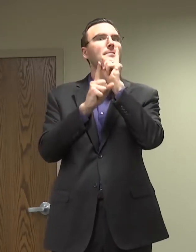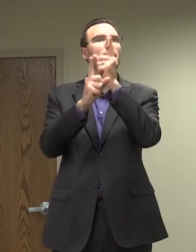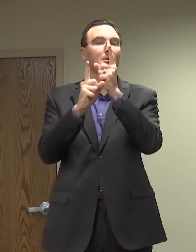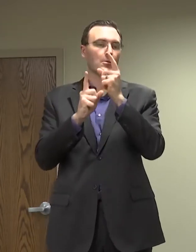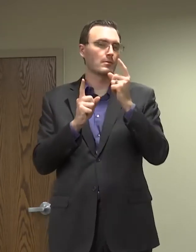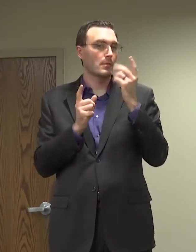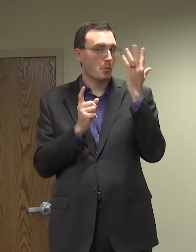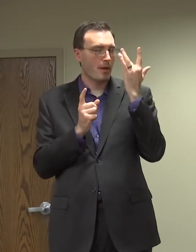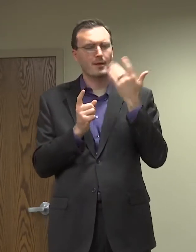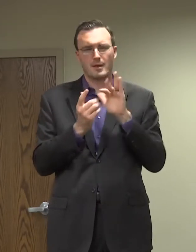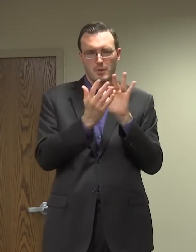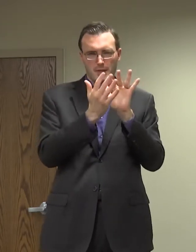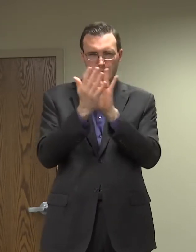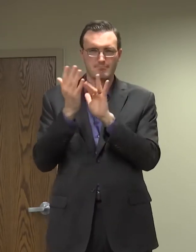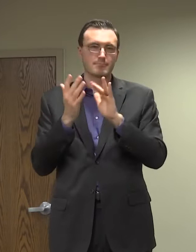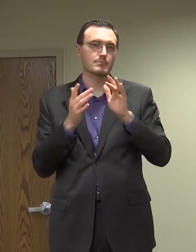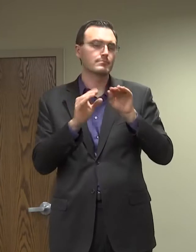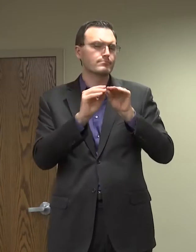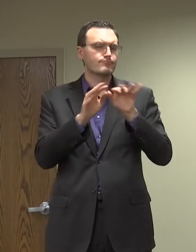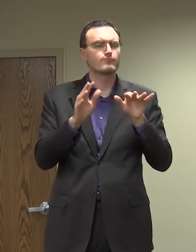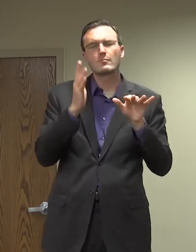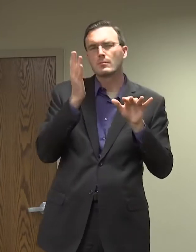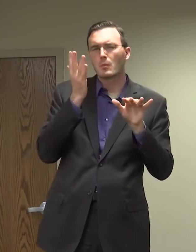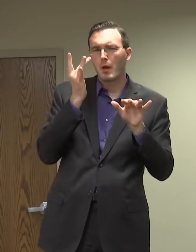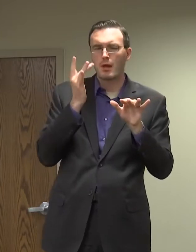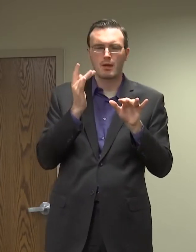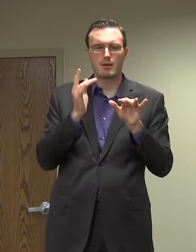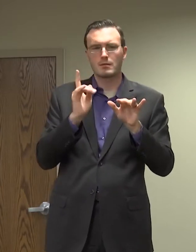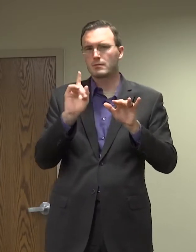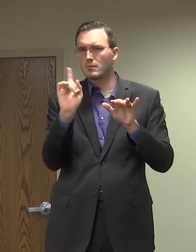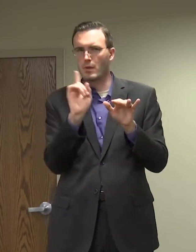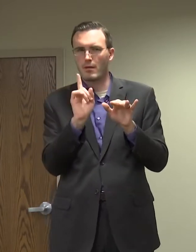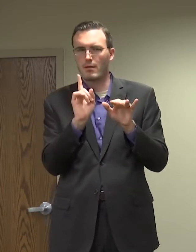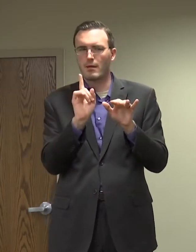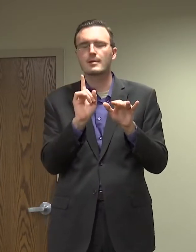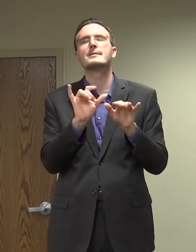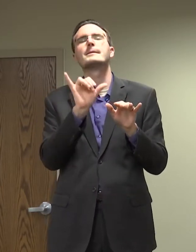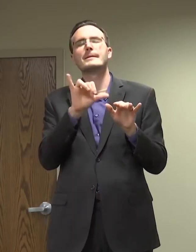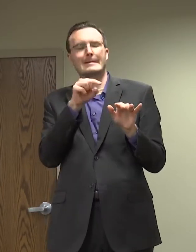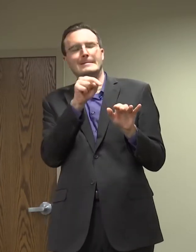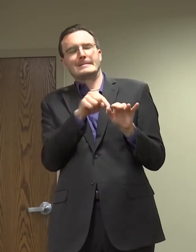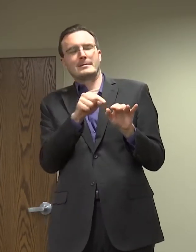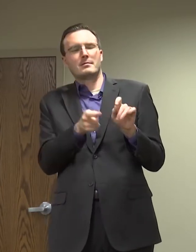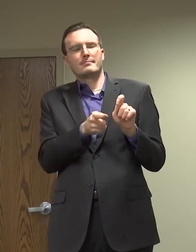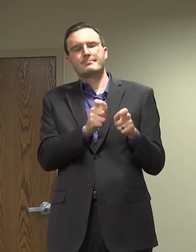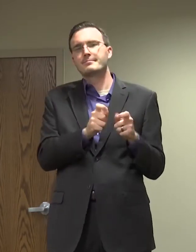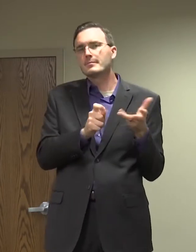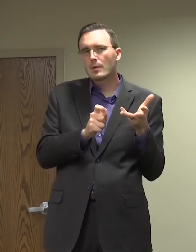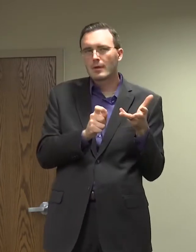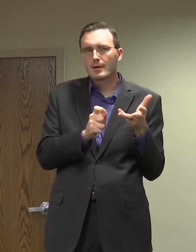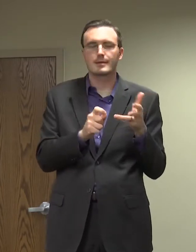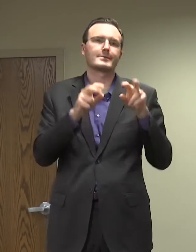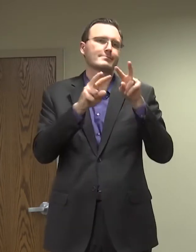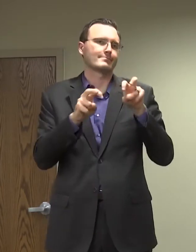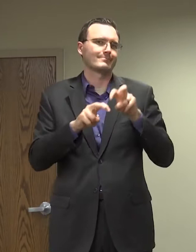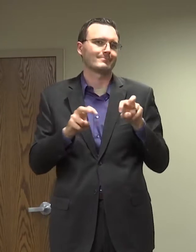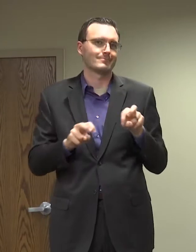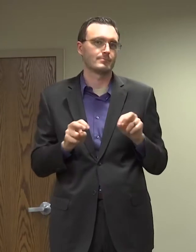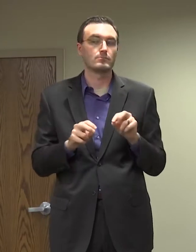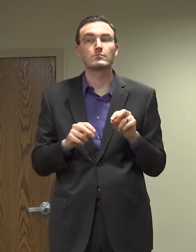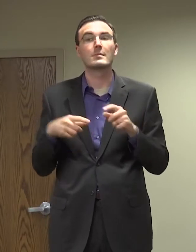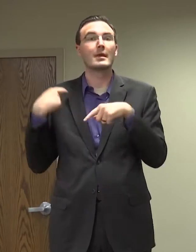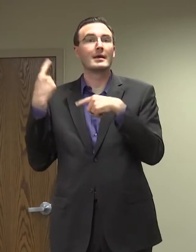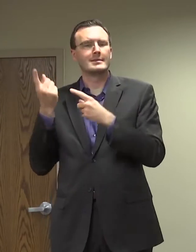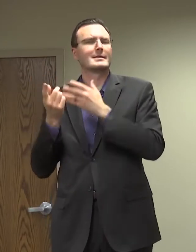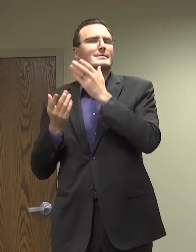occurring, and then what kinds of strategy can we put in place. I don't think at any of the mitigation tiers that have been